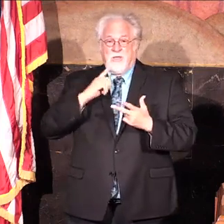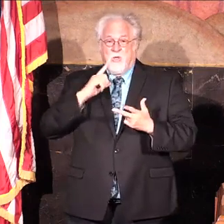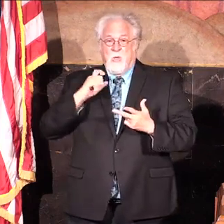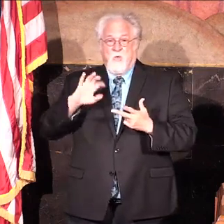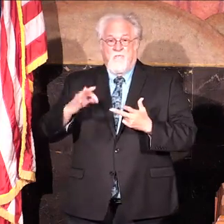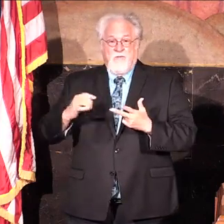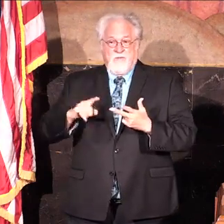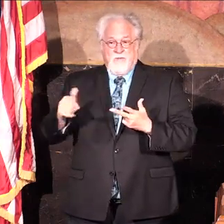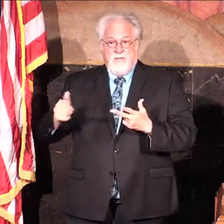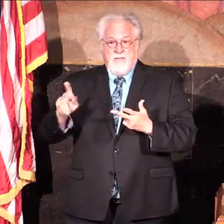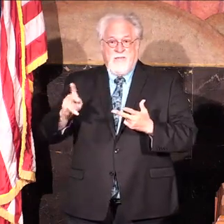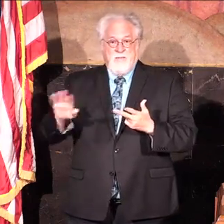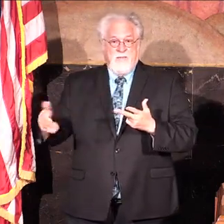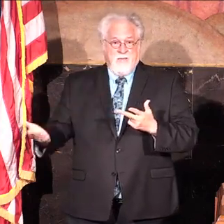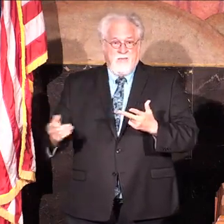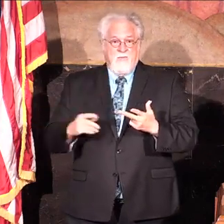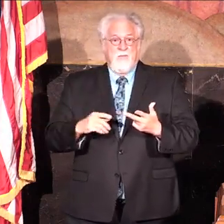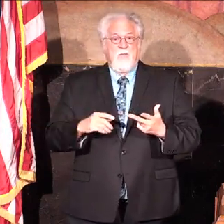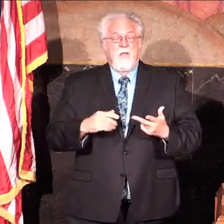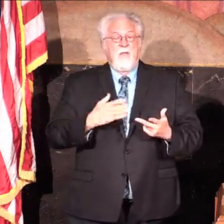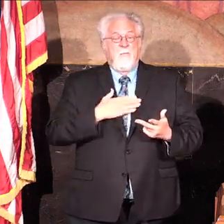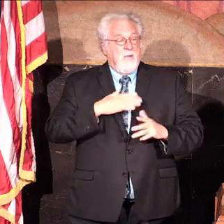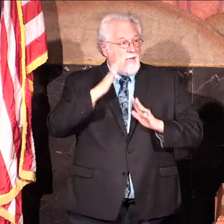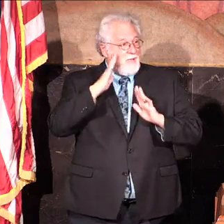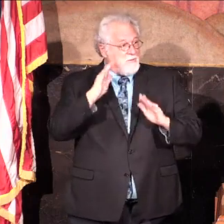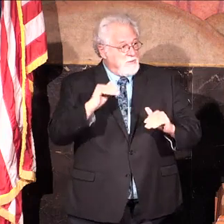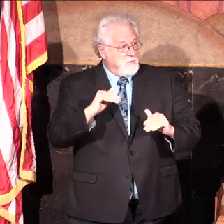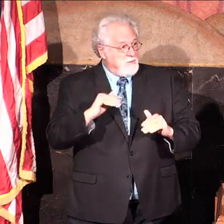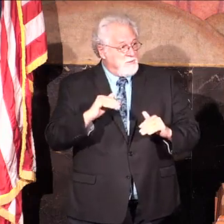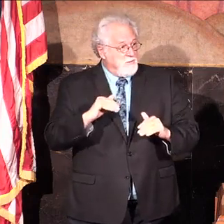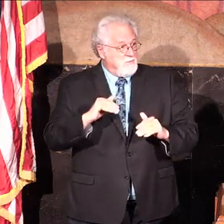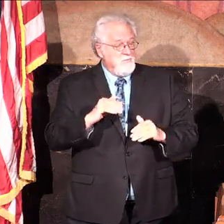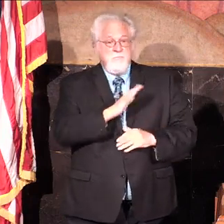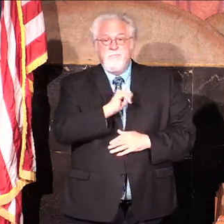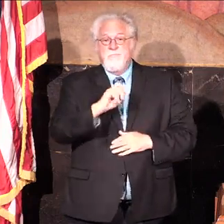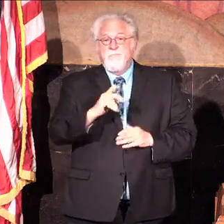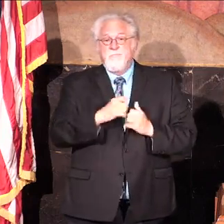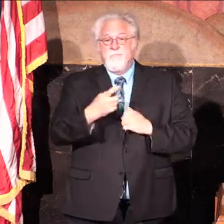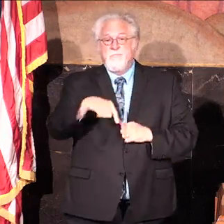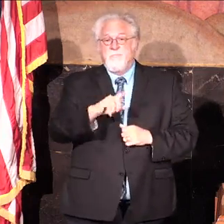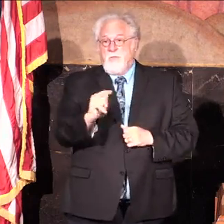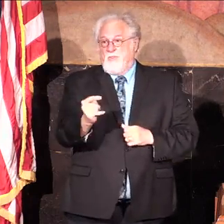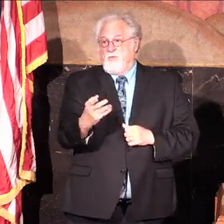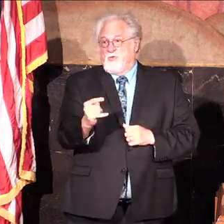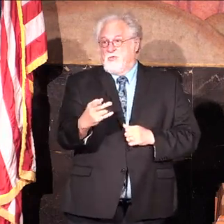have died from COVID-19. It's my expectation I will be back with